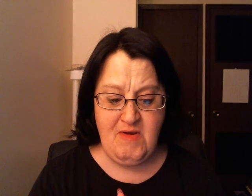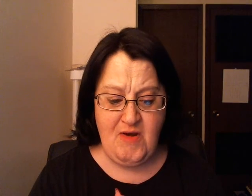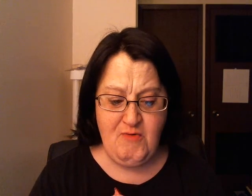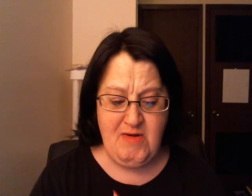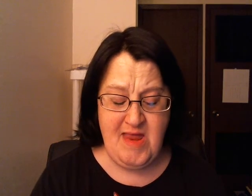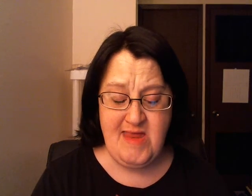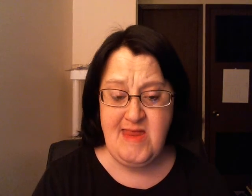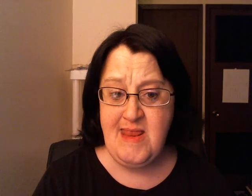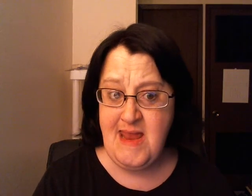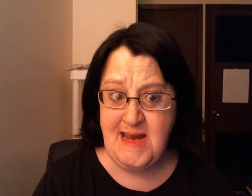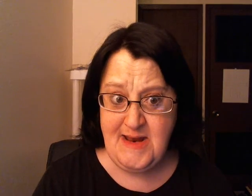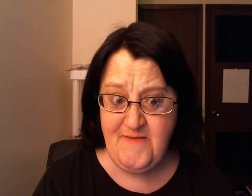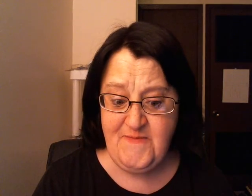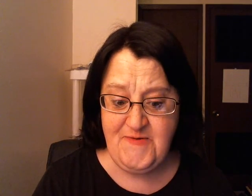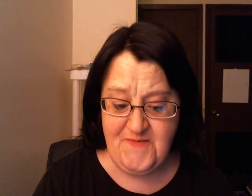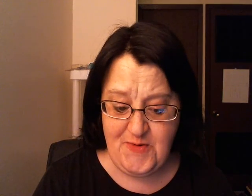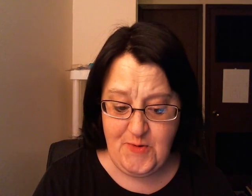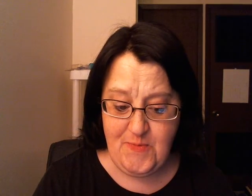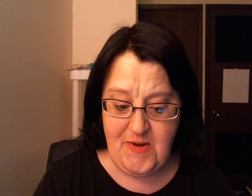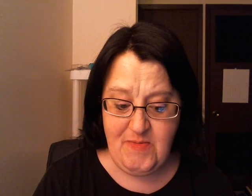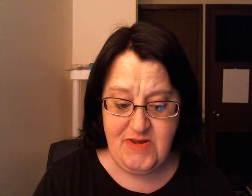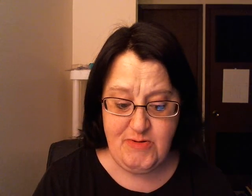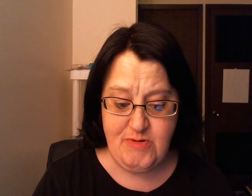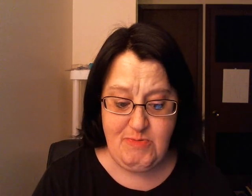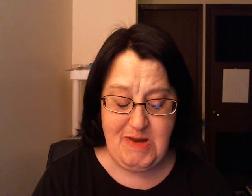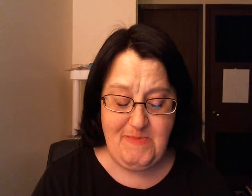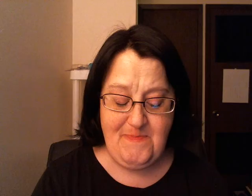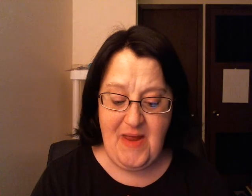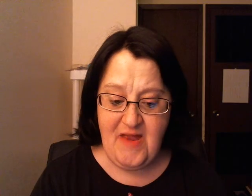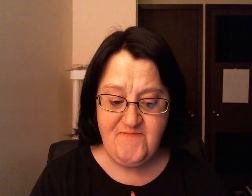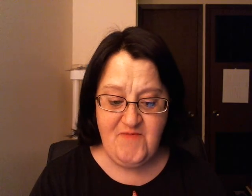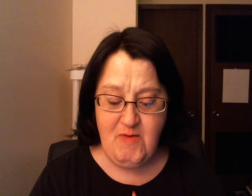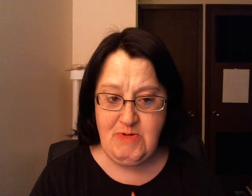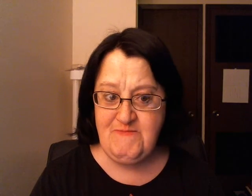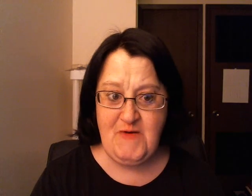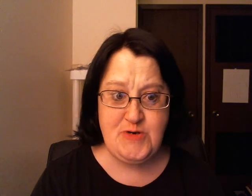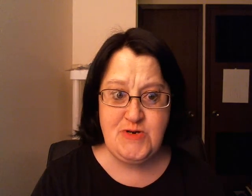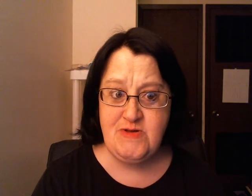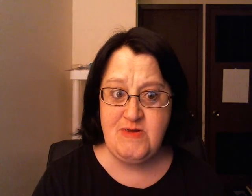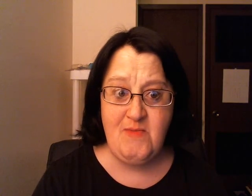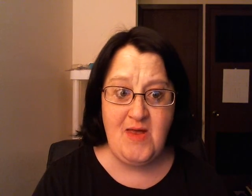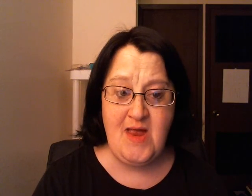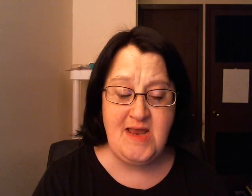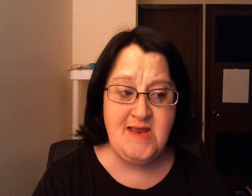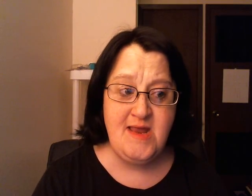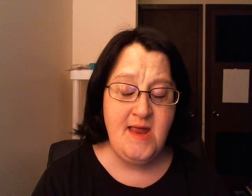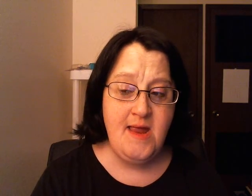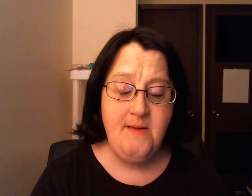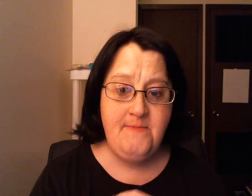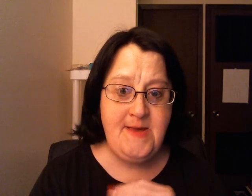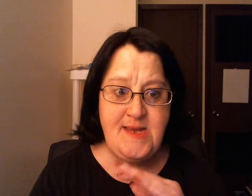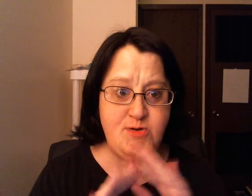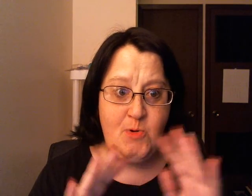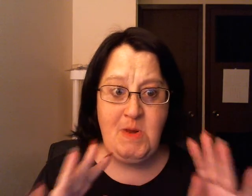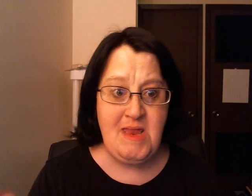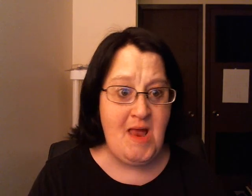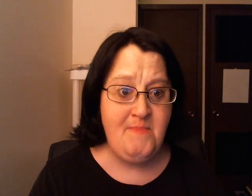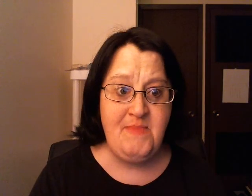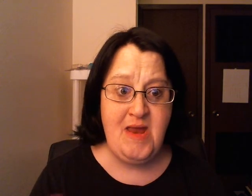my doctor, I tested negative for the flu. It was a really bad viral infection of some kind, but it totally knocked me